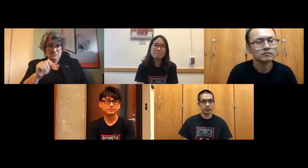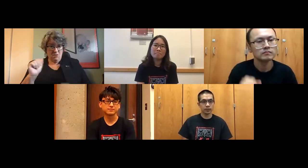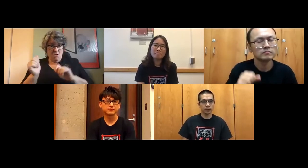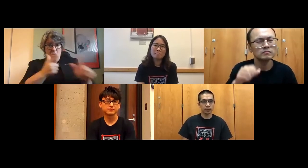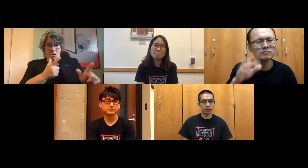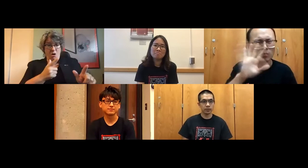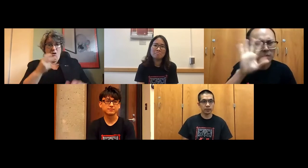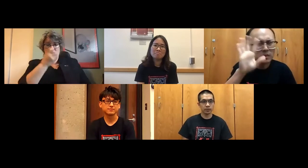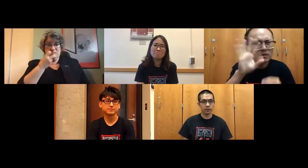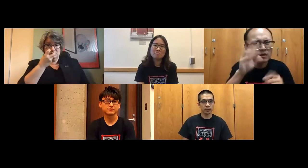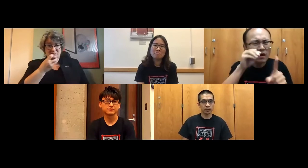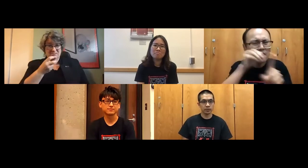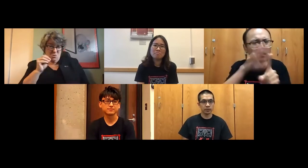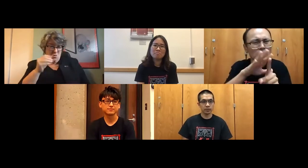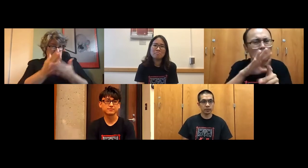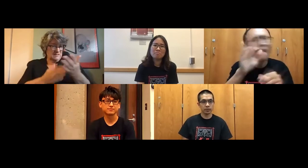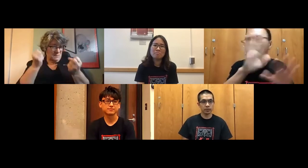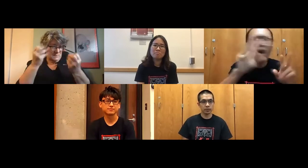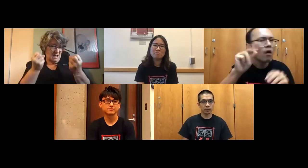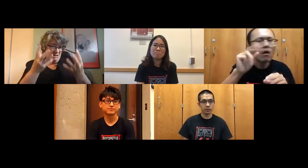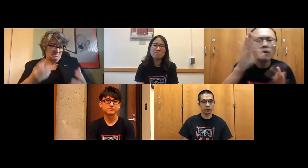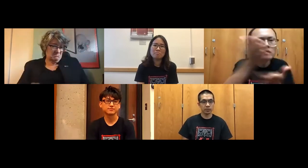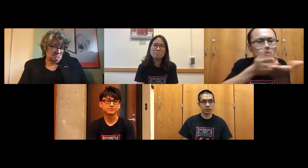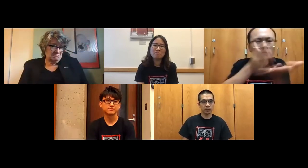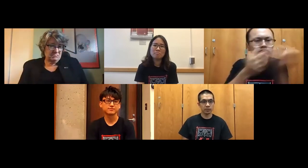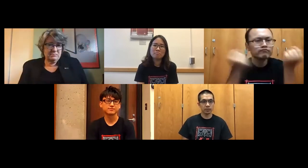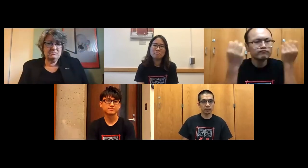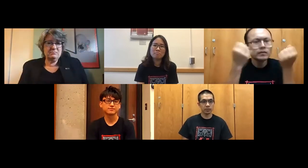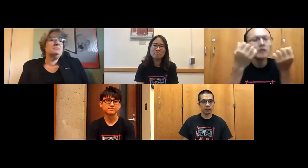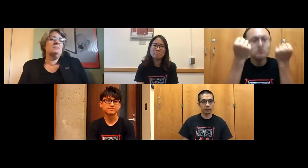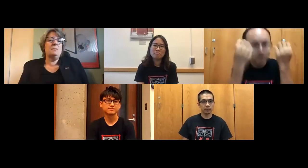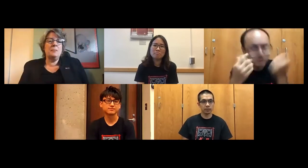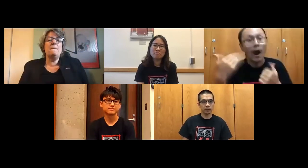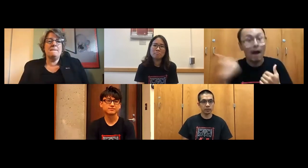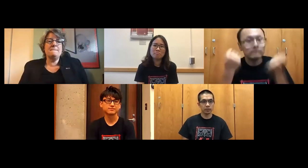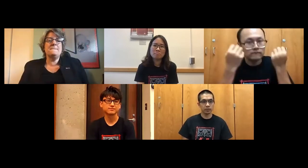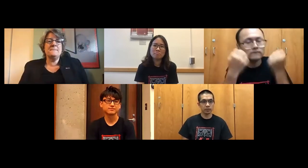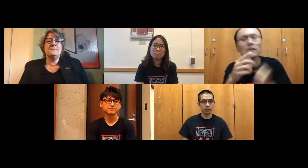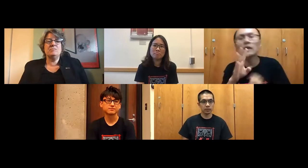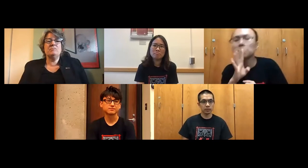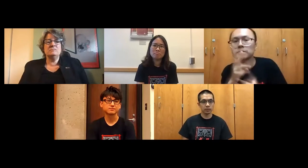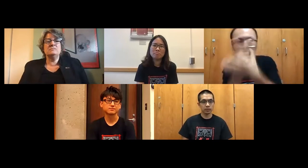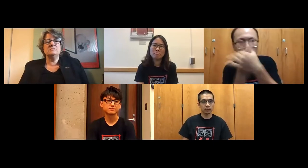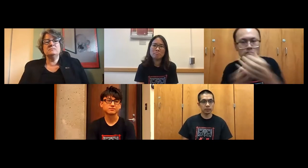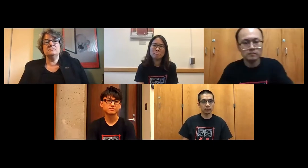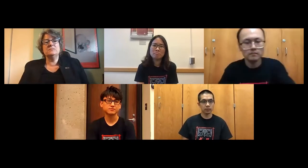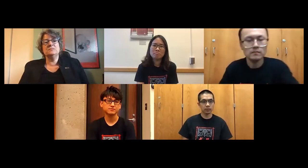right? No. Or some sign language. Nope, it was some signing. They had signing there